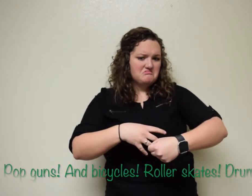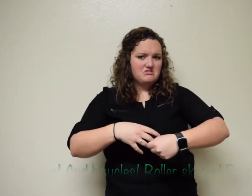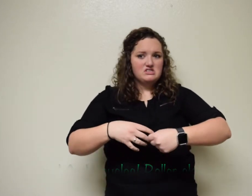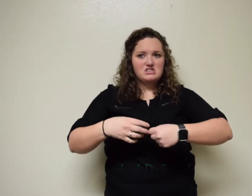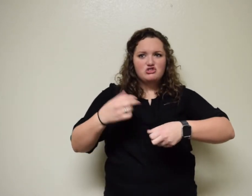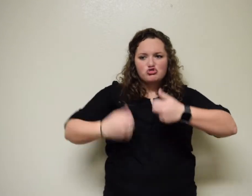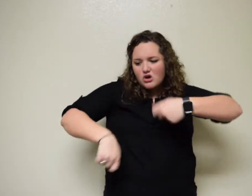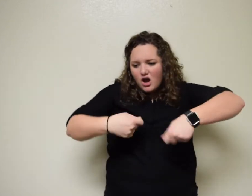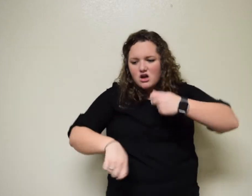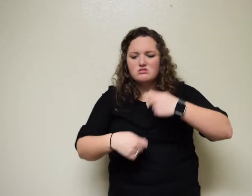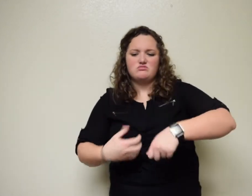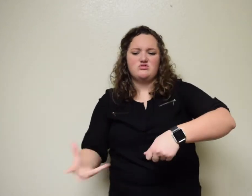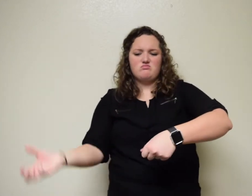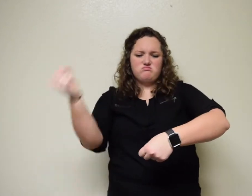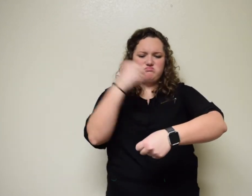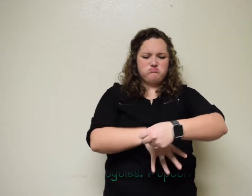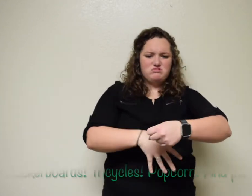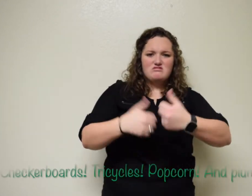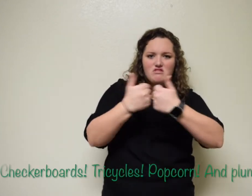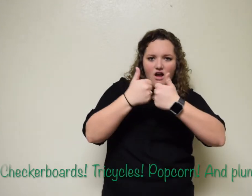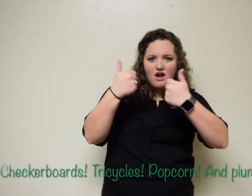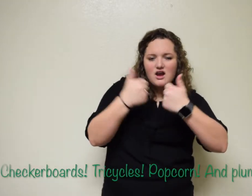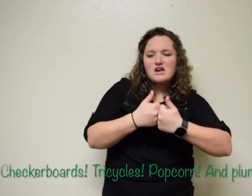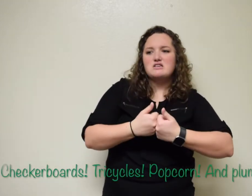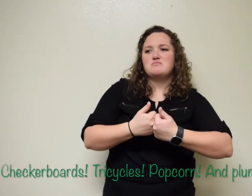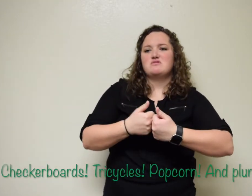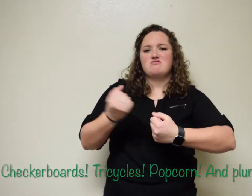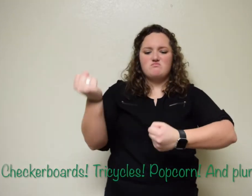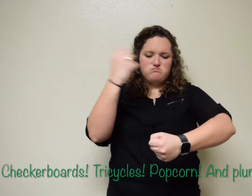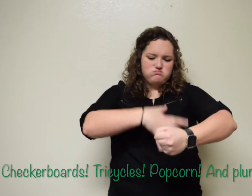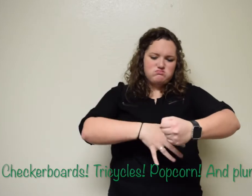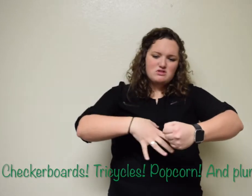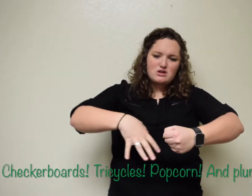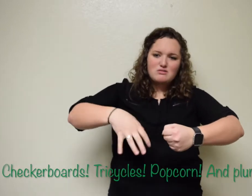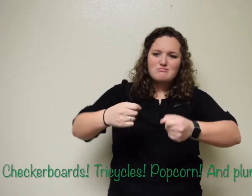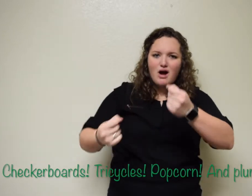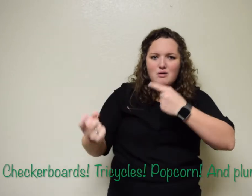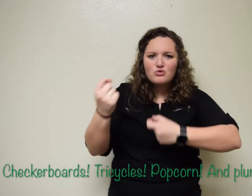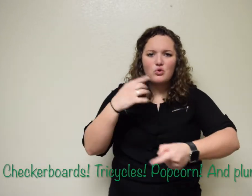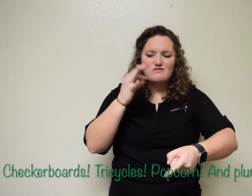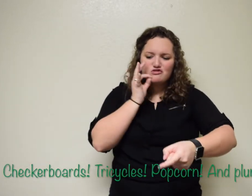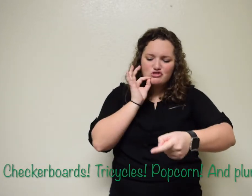drums checkerboards tricycles popcorn and plums